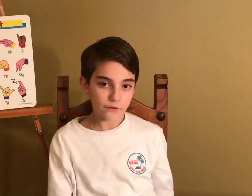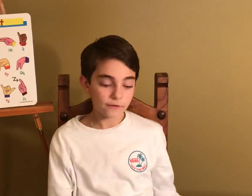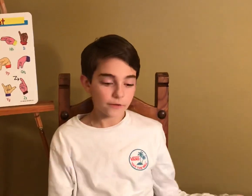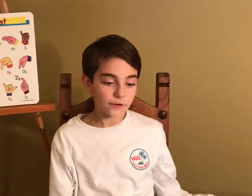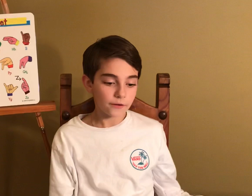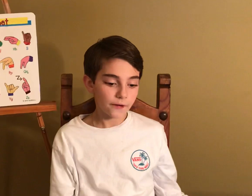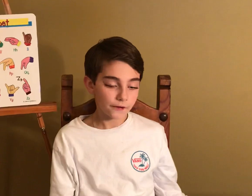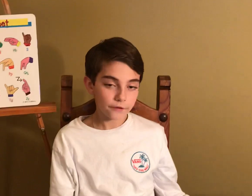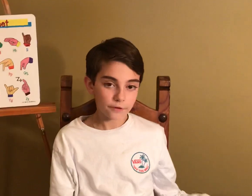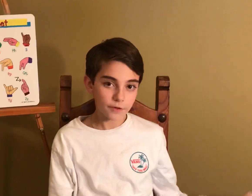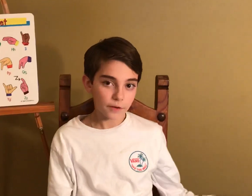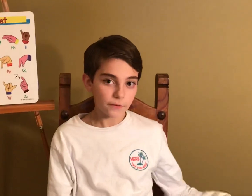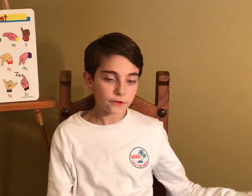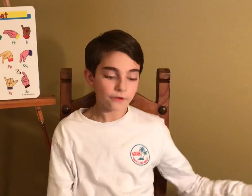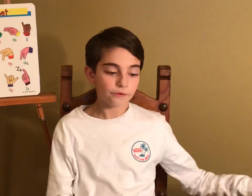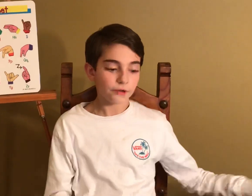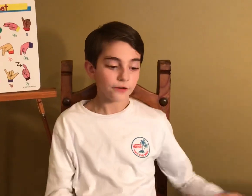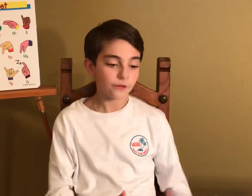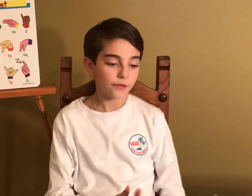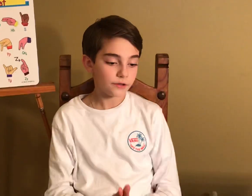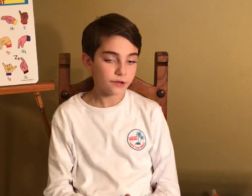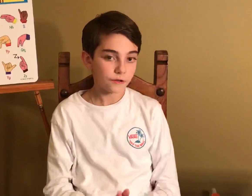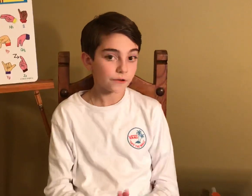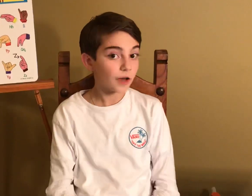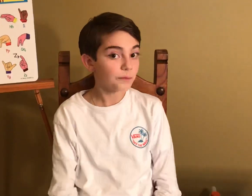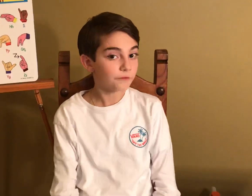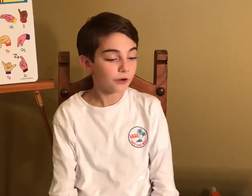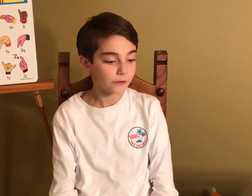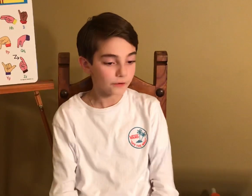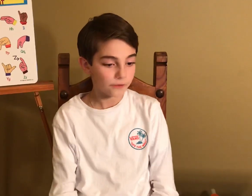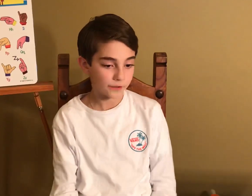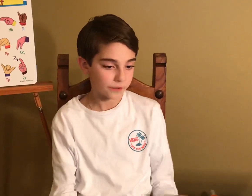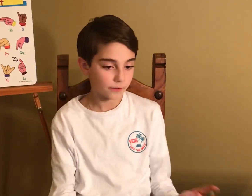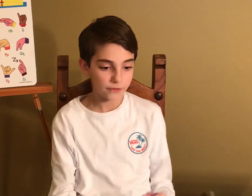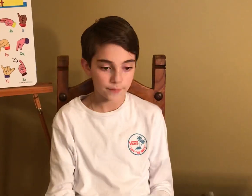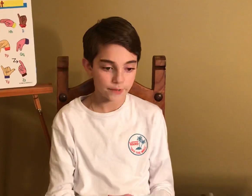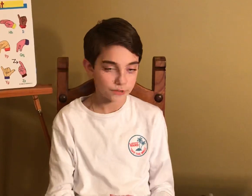this video. I'll soon come out with a new video that teaches common phrases like the ones I mentioned